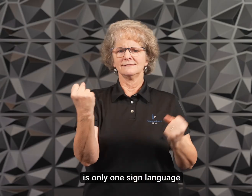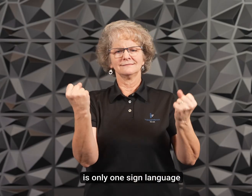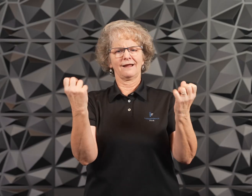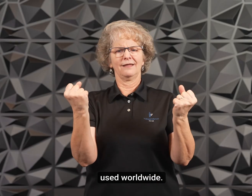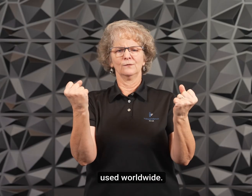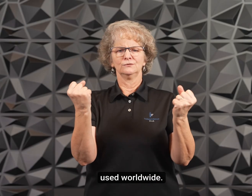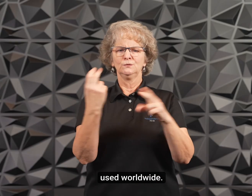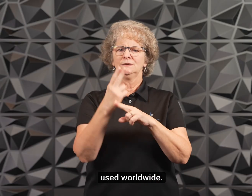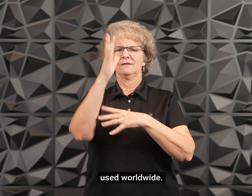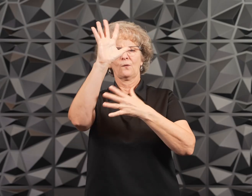language used worldwide.